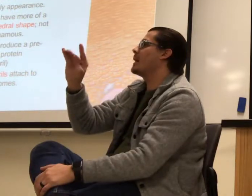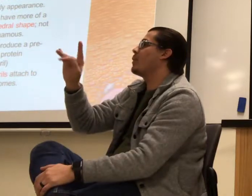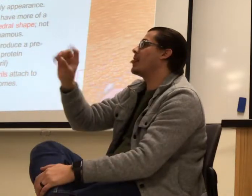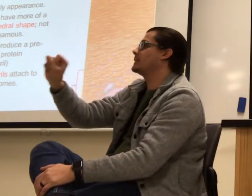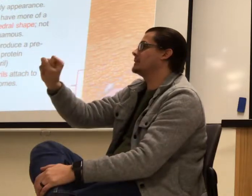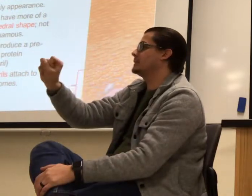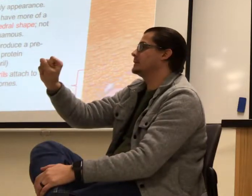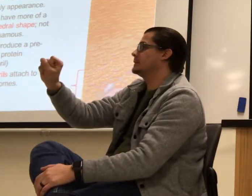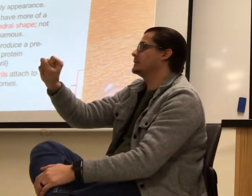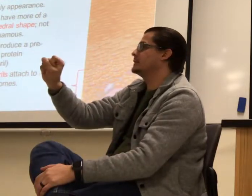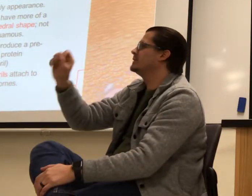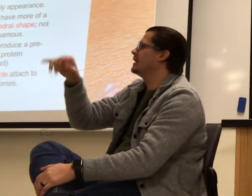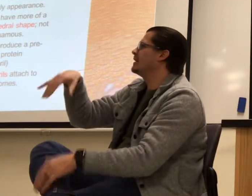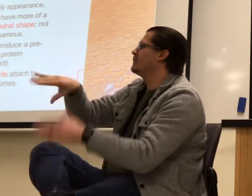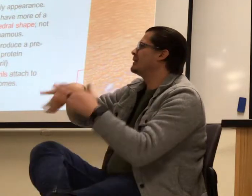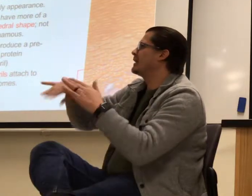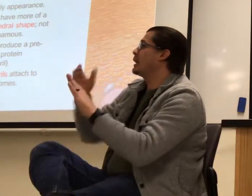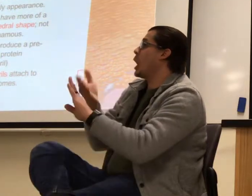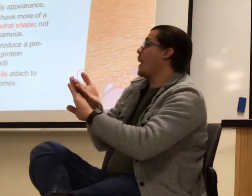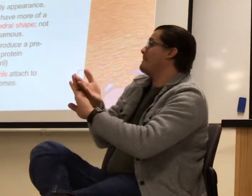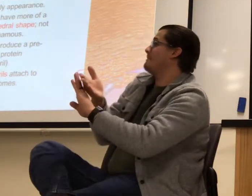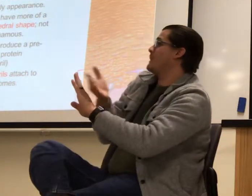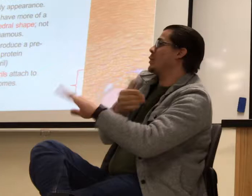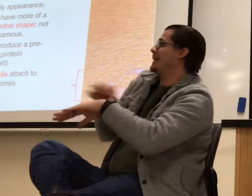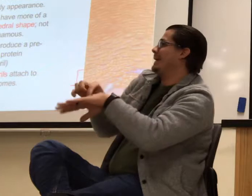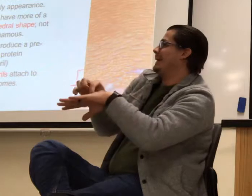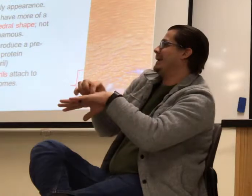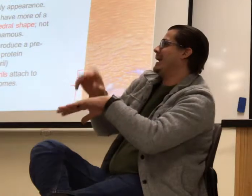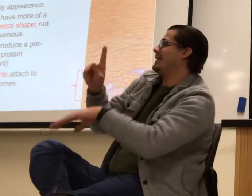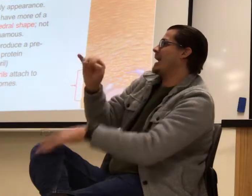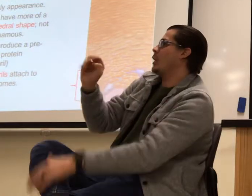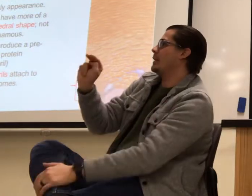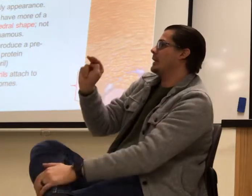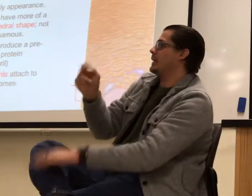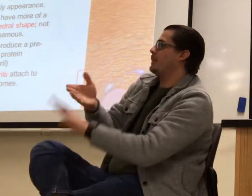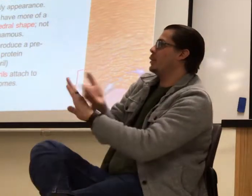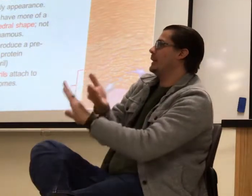which is basically a pre-keratin